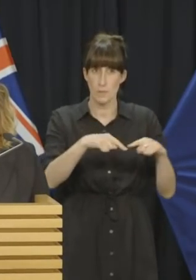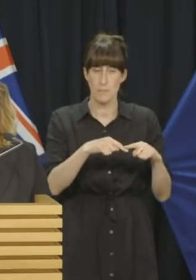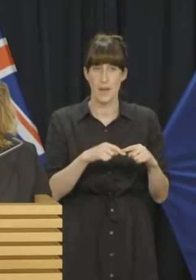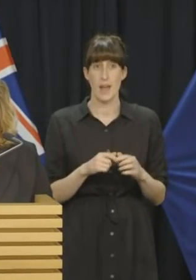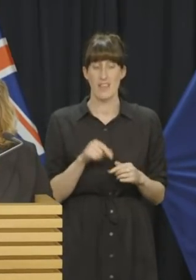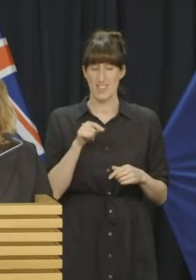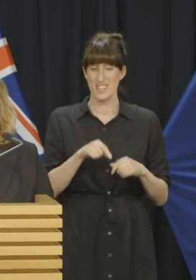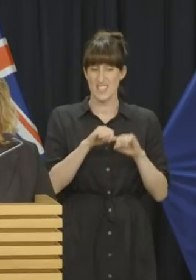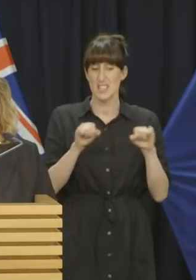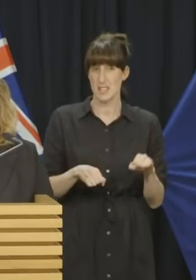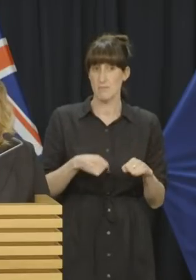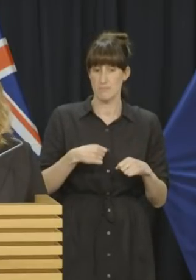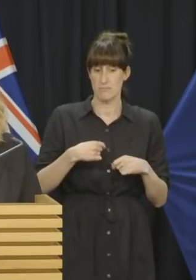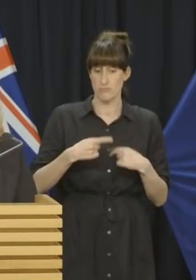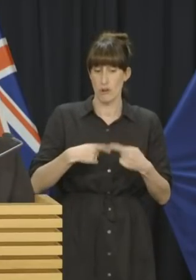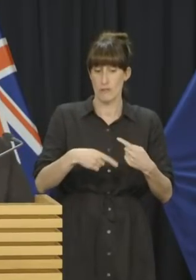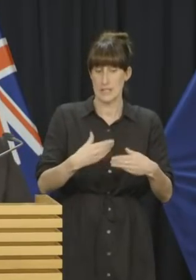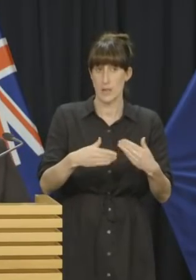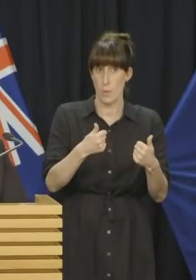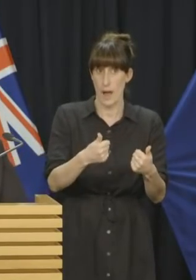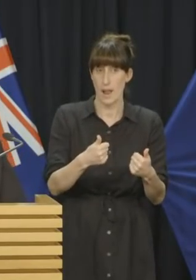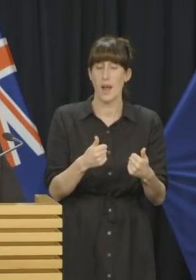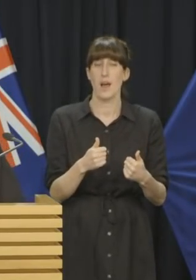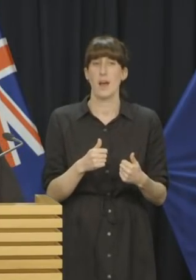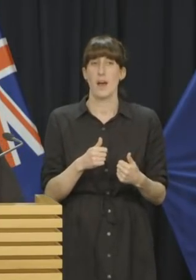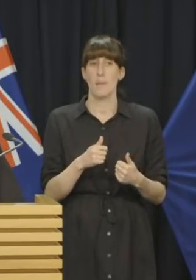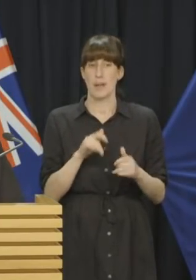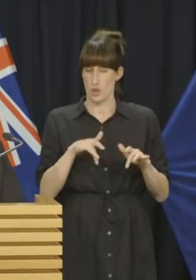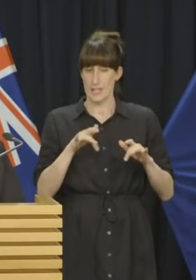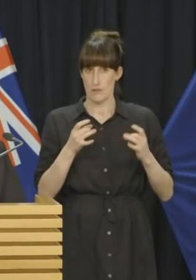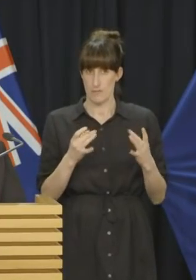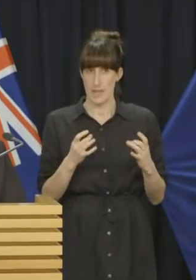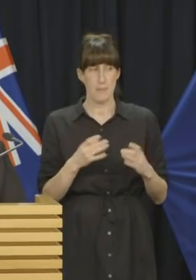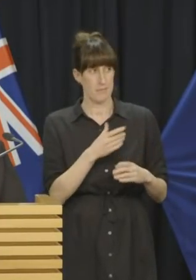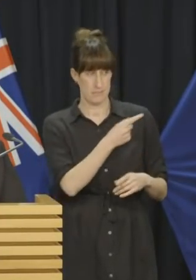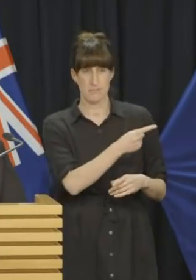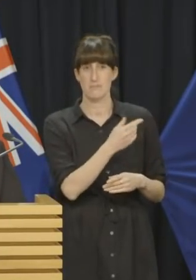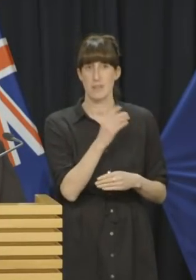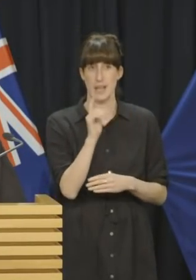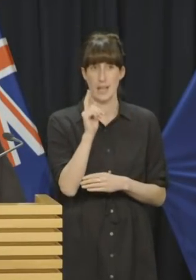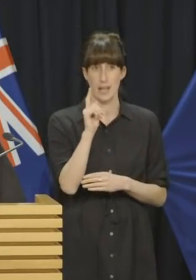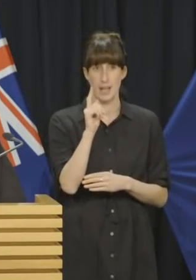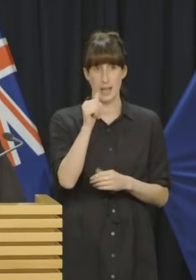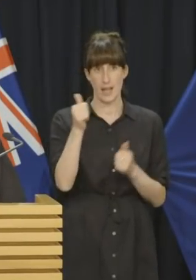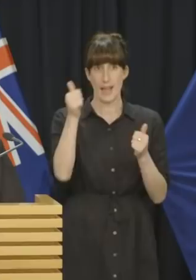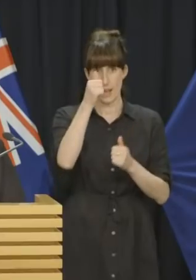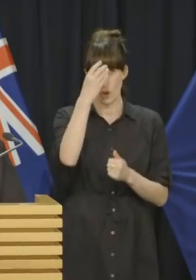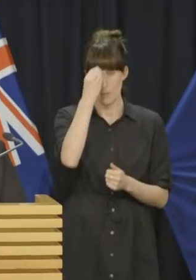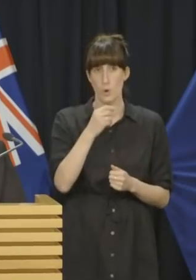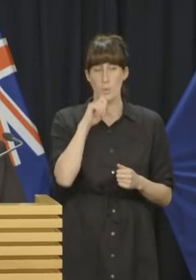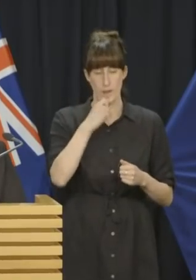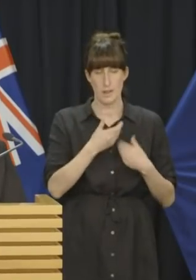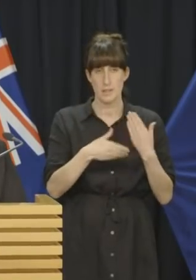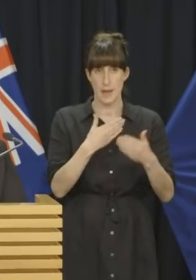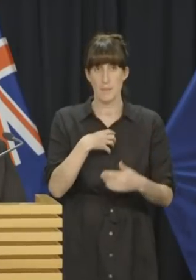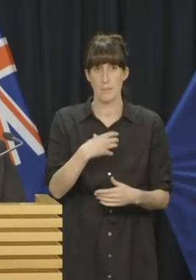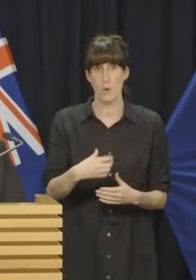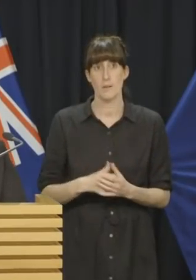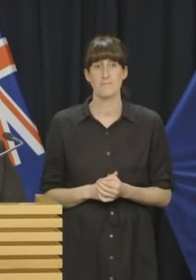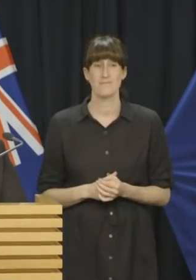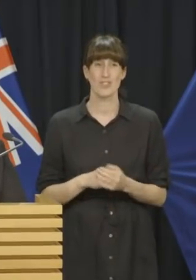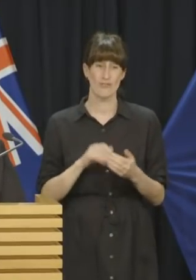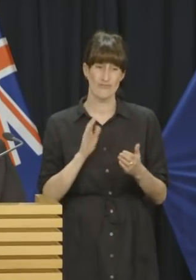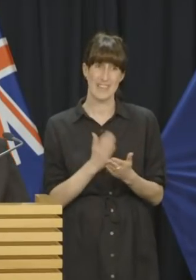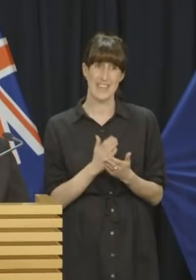shortly. And I want to take a moment to thank all of those people who have been working incredibly hard in our managed isolation